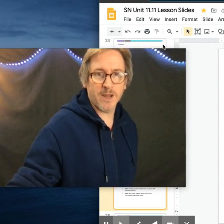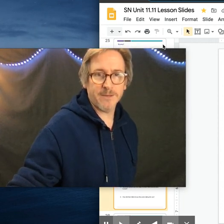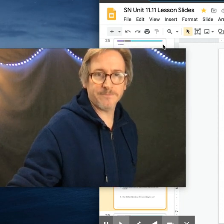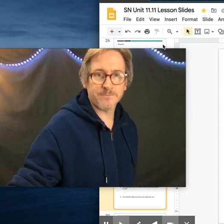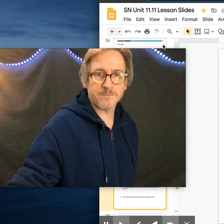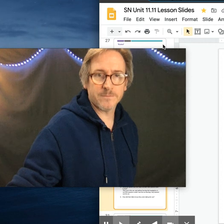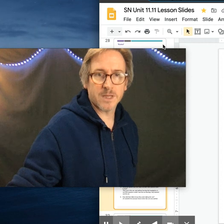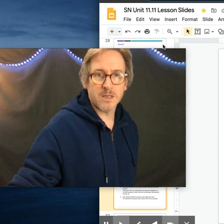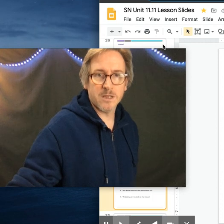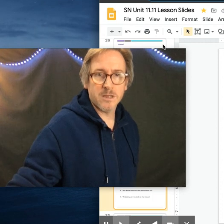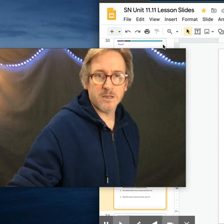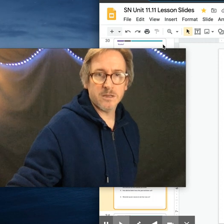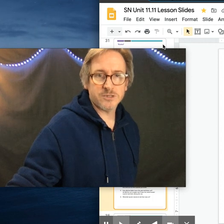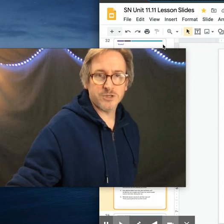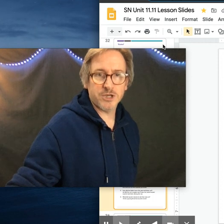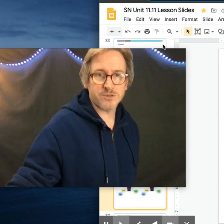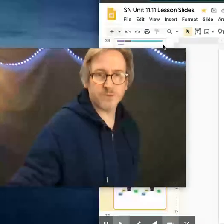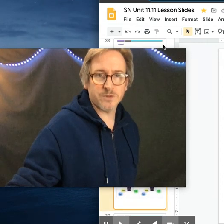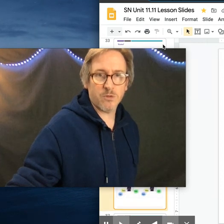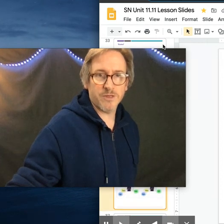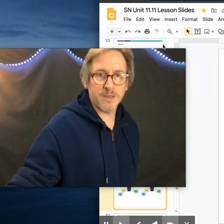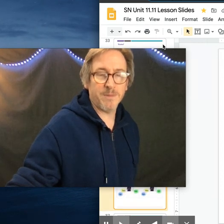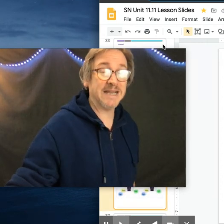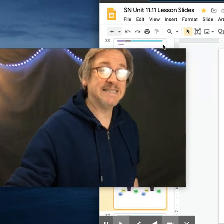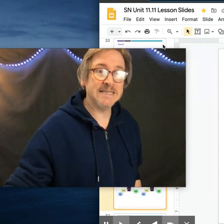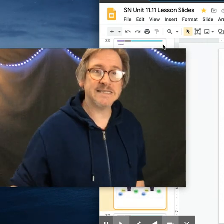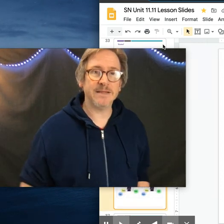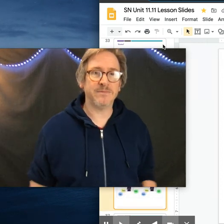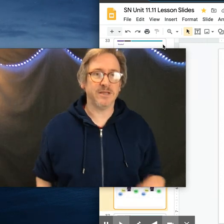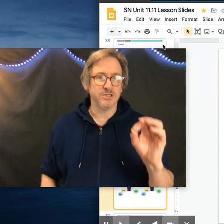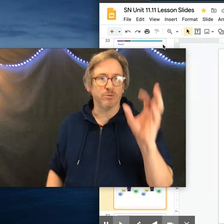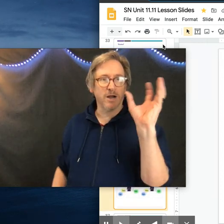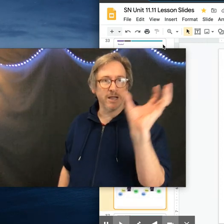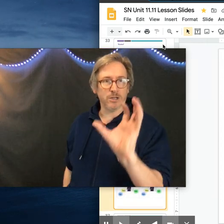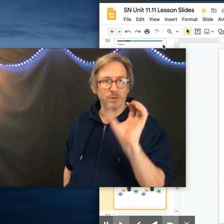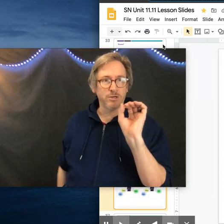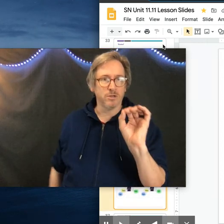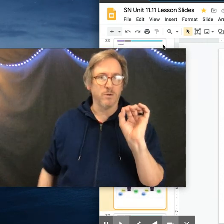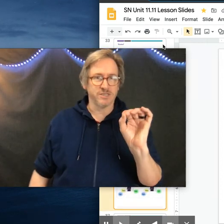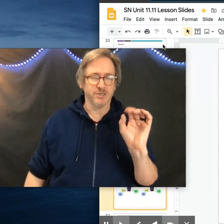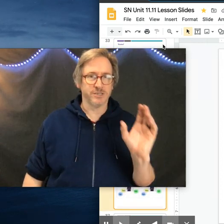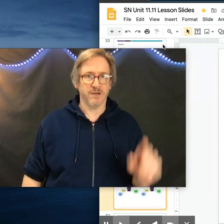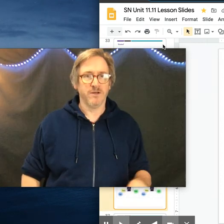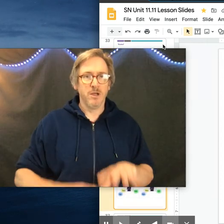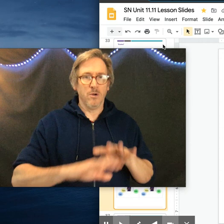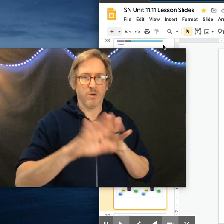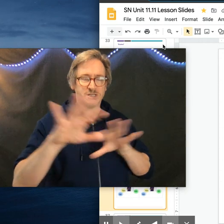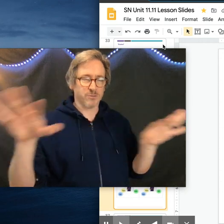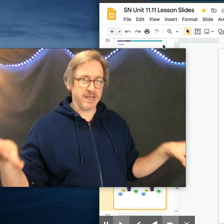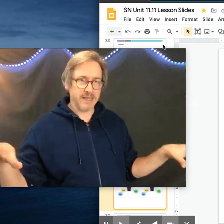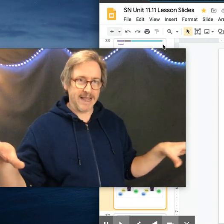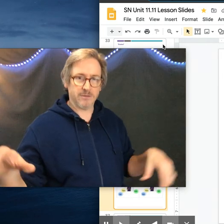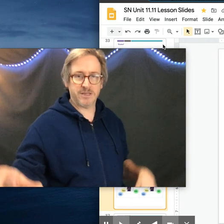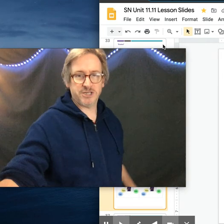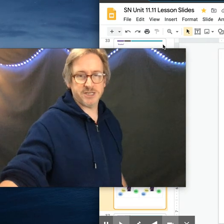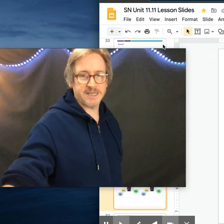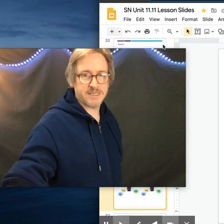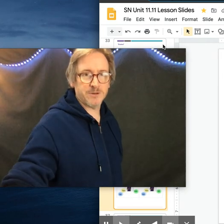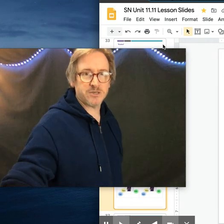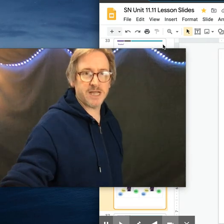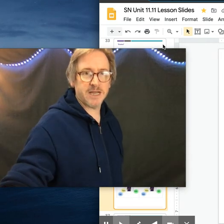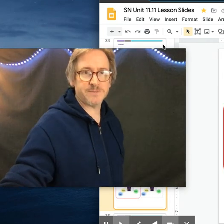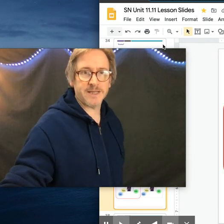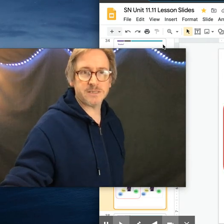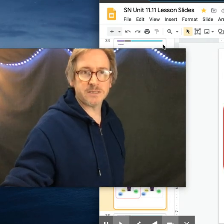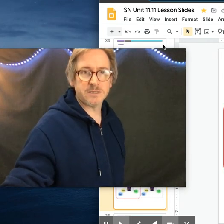give it away. So she goes through the whole thing. But I did the same thing too, where I included questions of what's the right layout that she sets